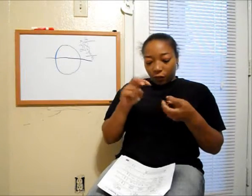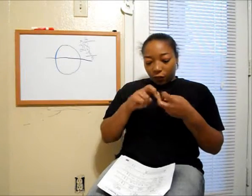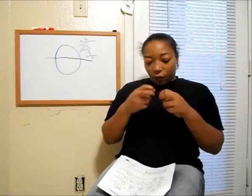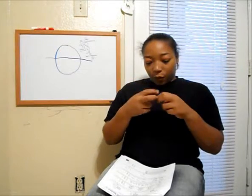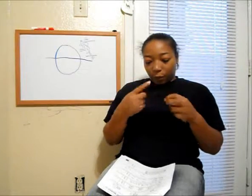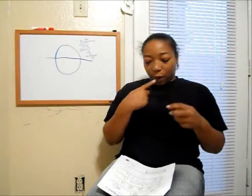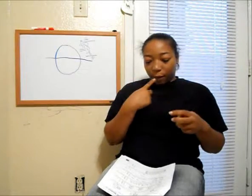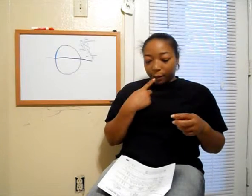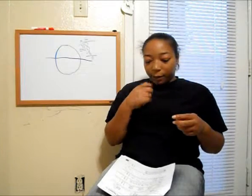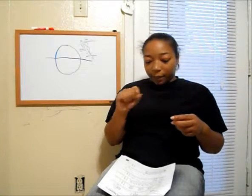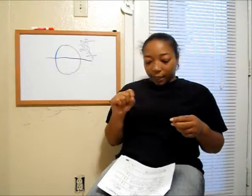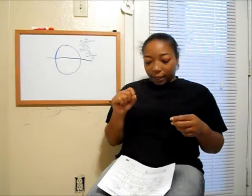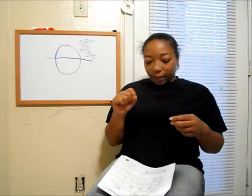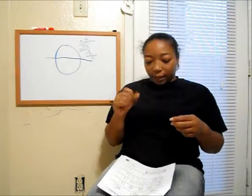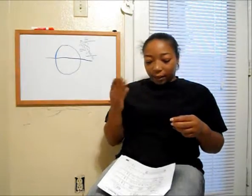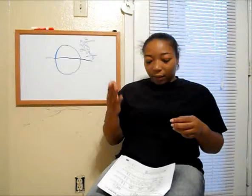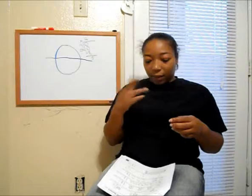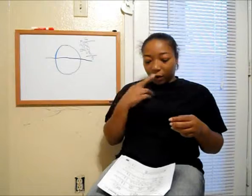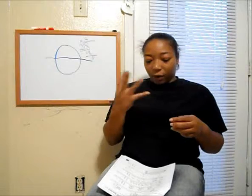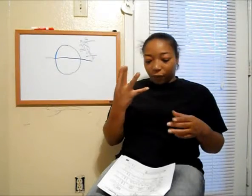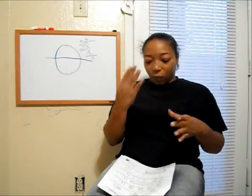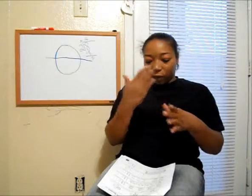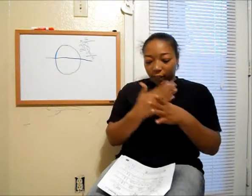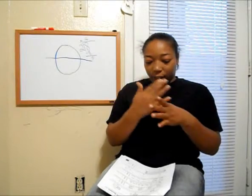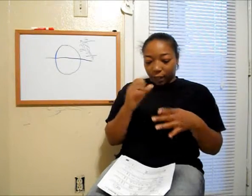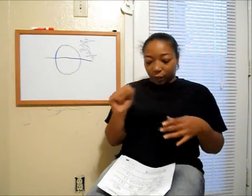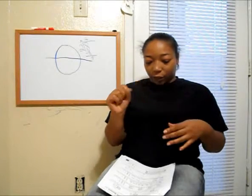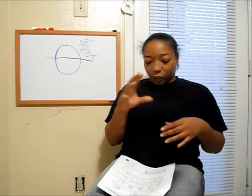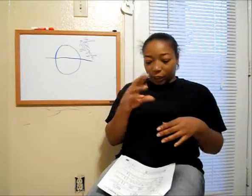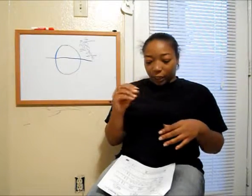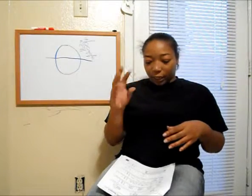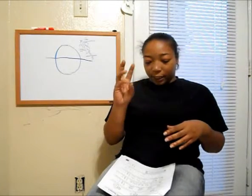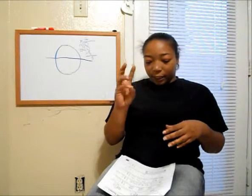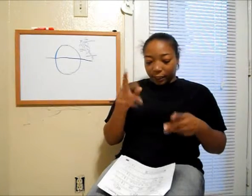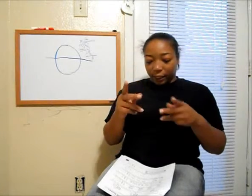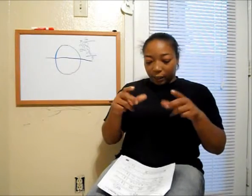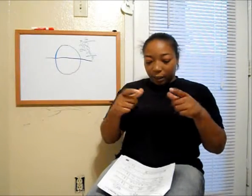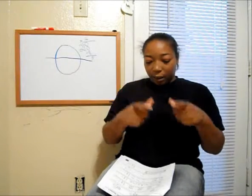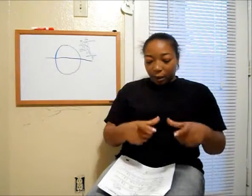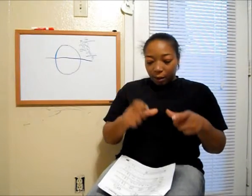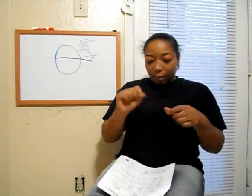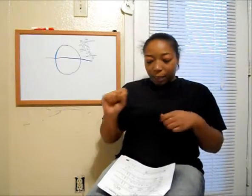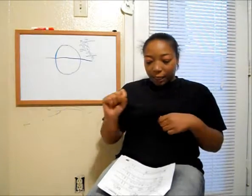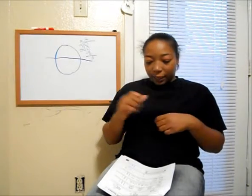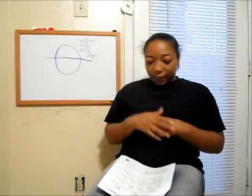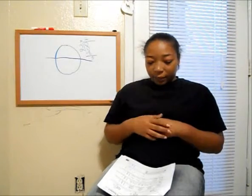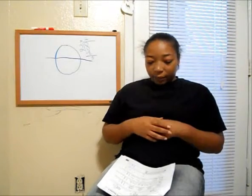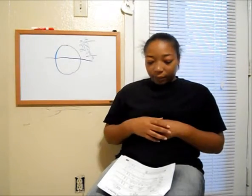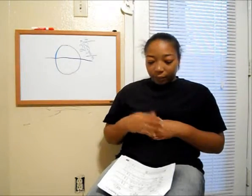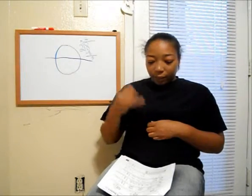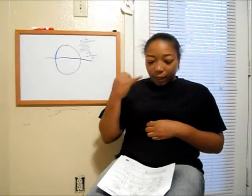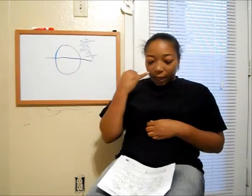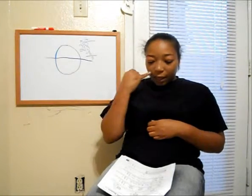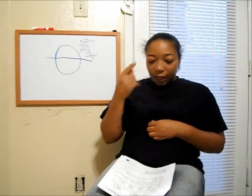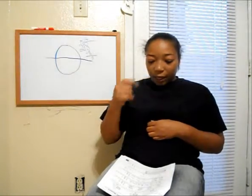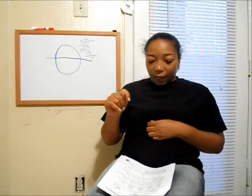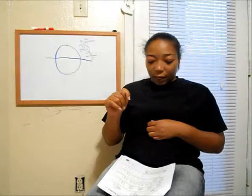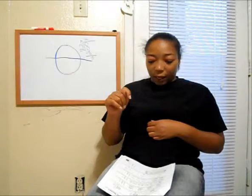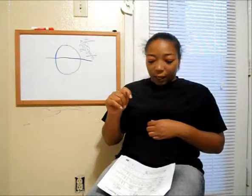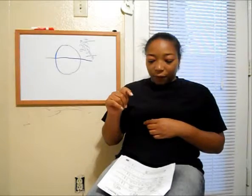The problem says there are 4 sandwiches and 6 plates. If